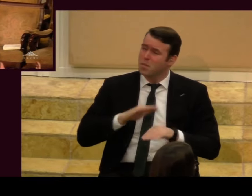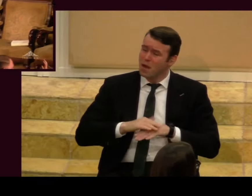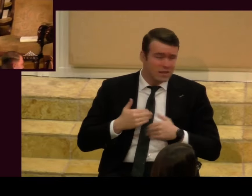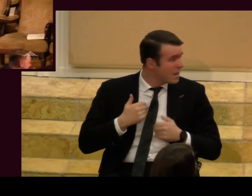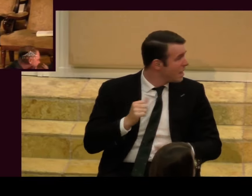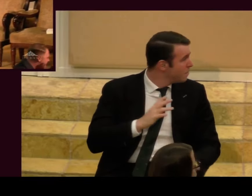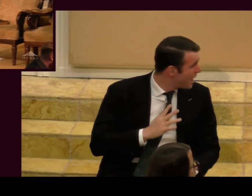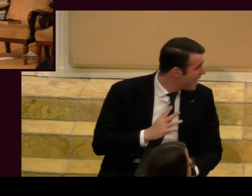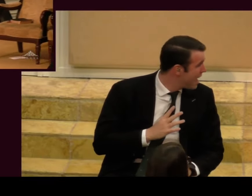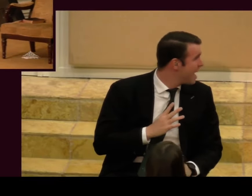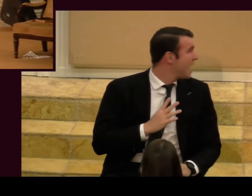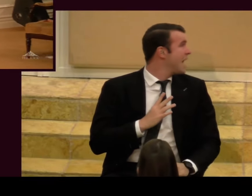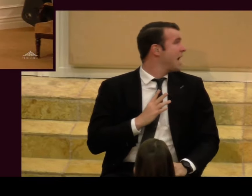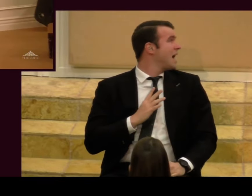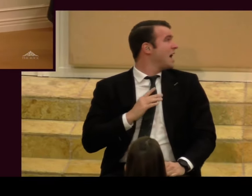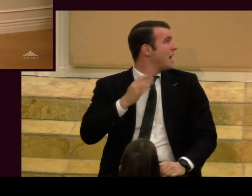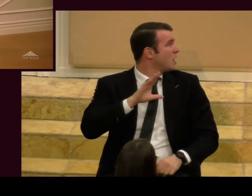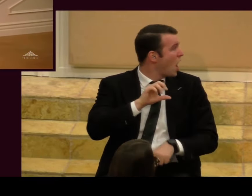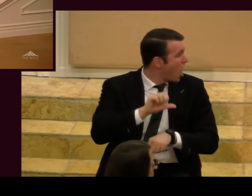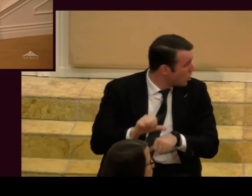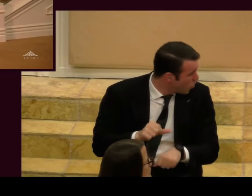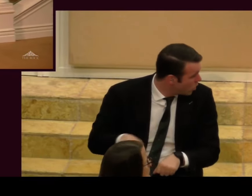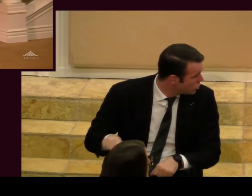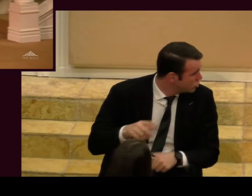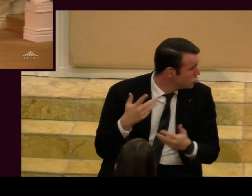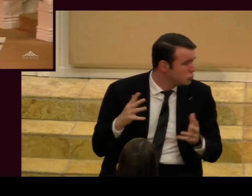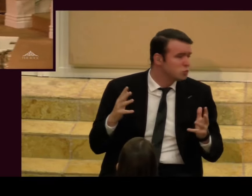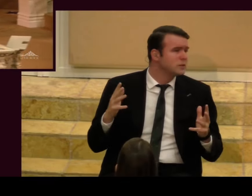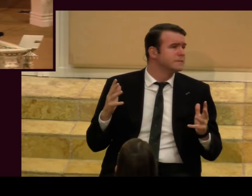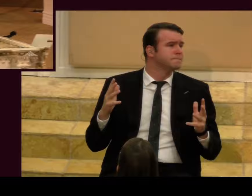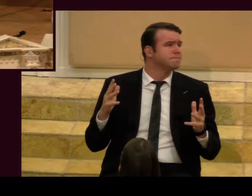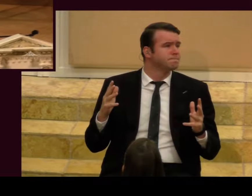Come on, young man. God has anointed you.